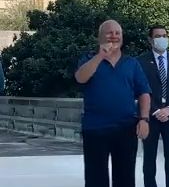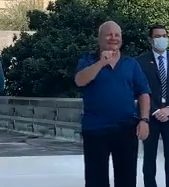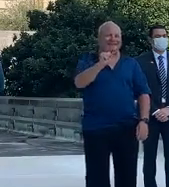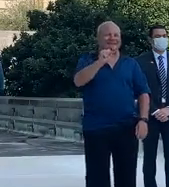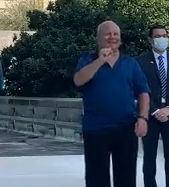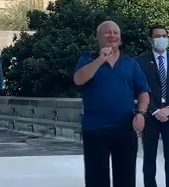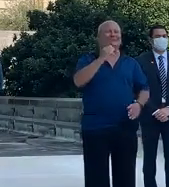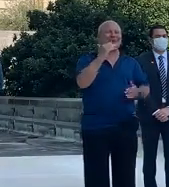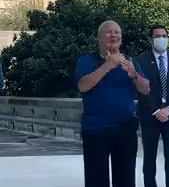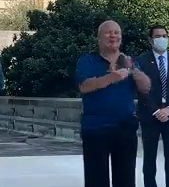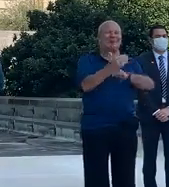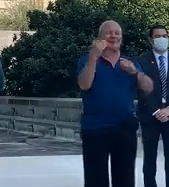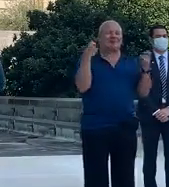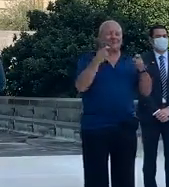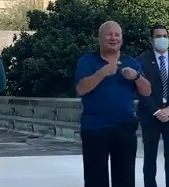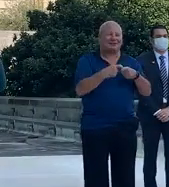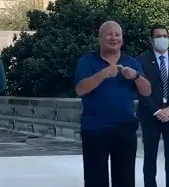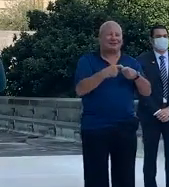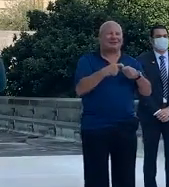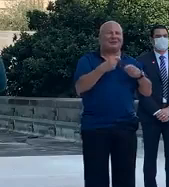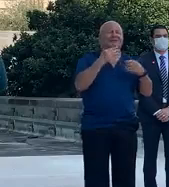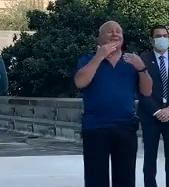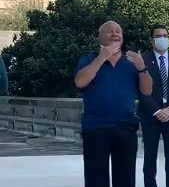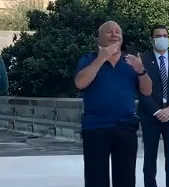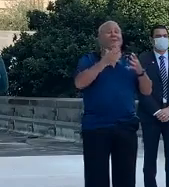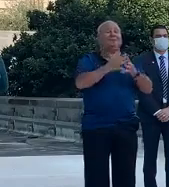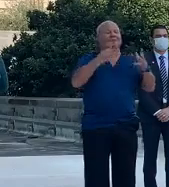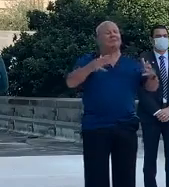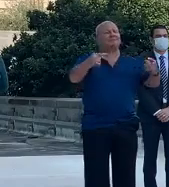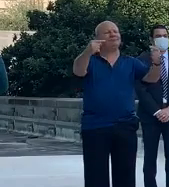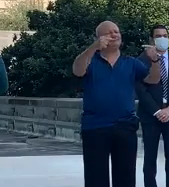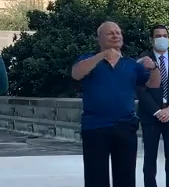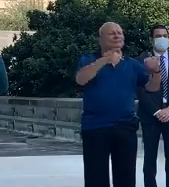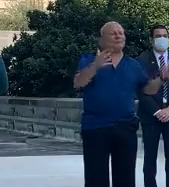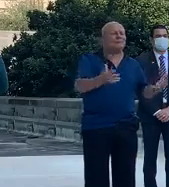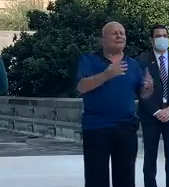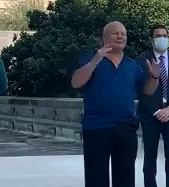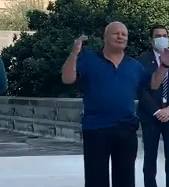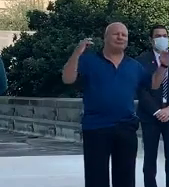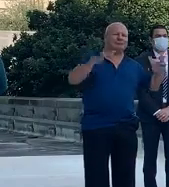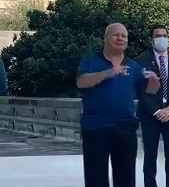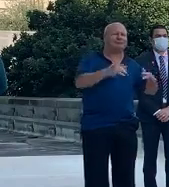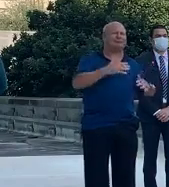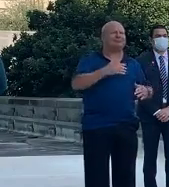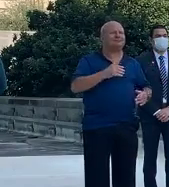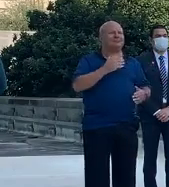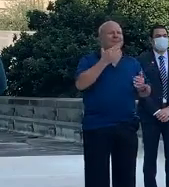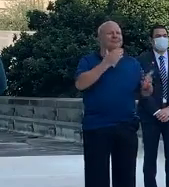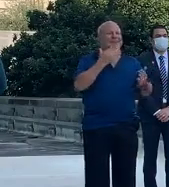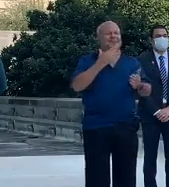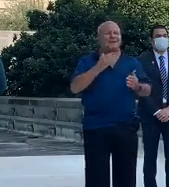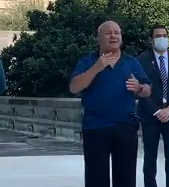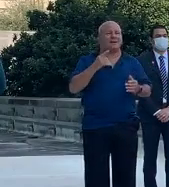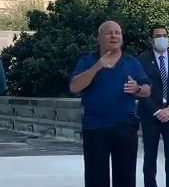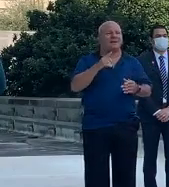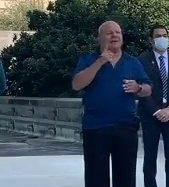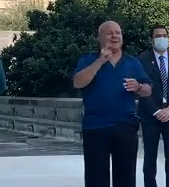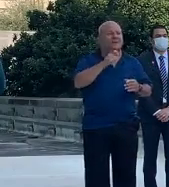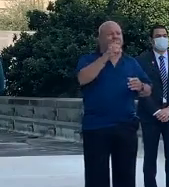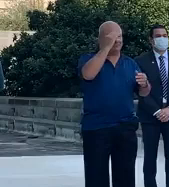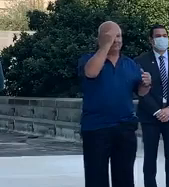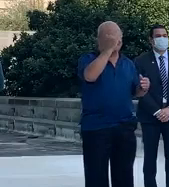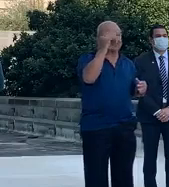Thank you all so much for being here. I must acknowledge, of course, our